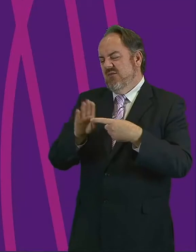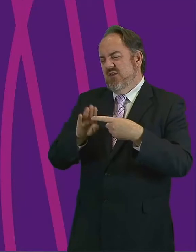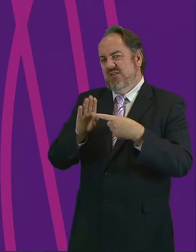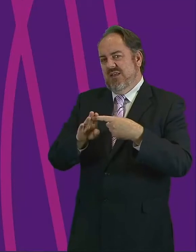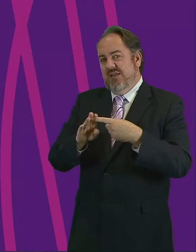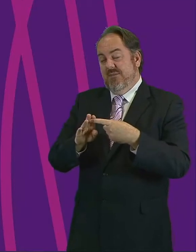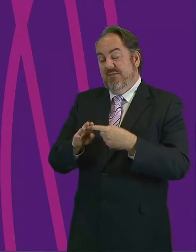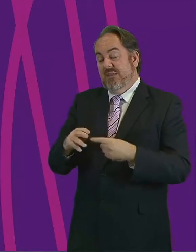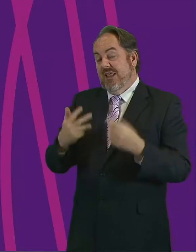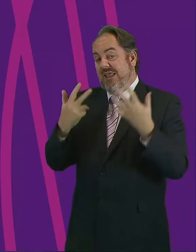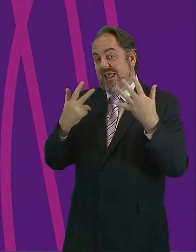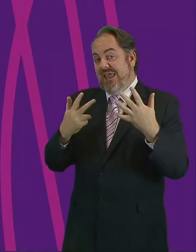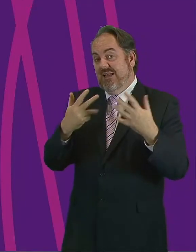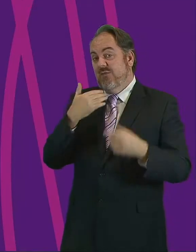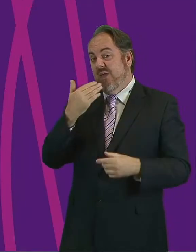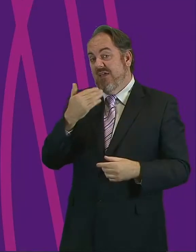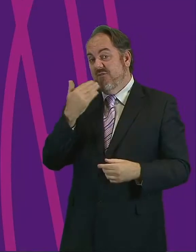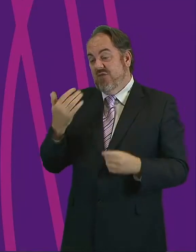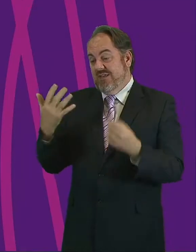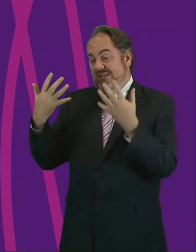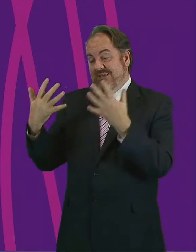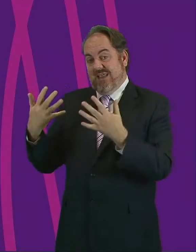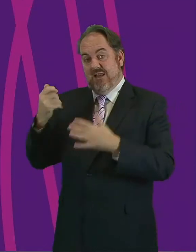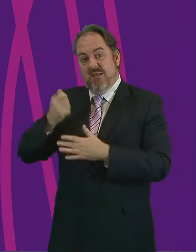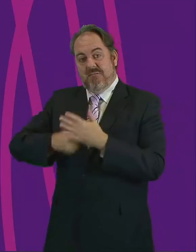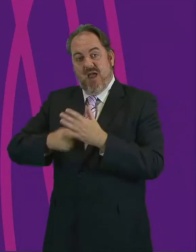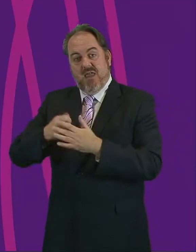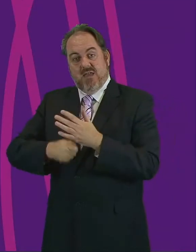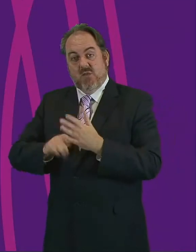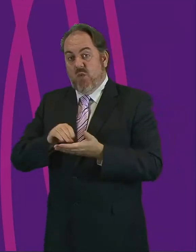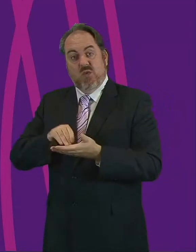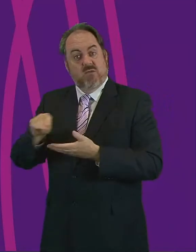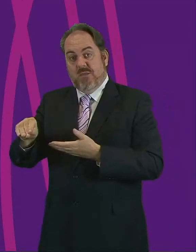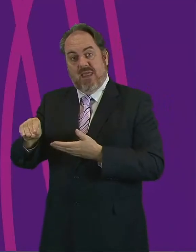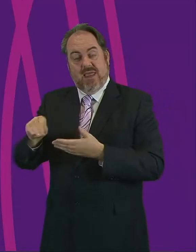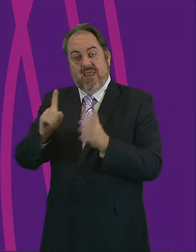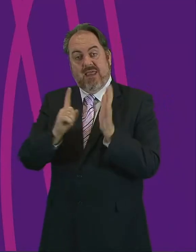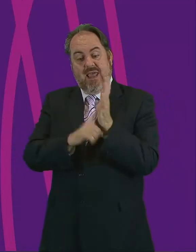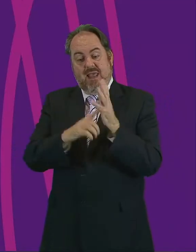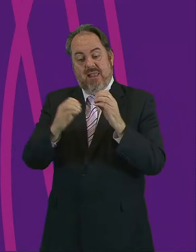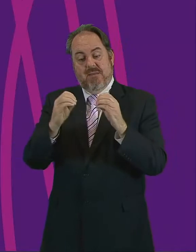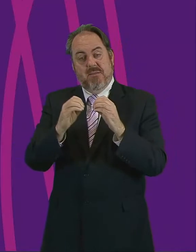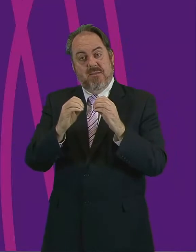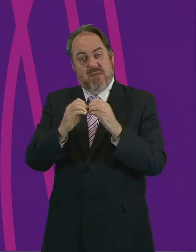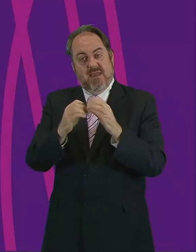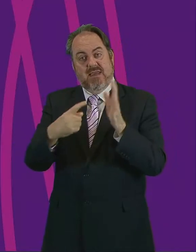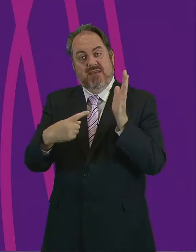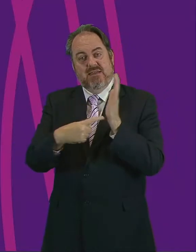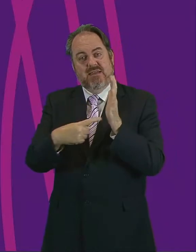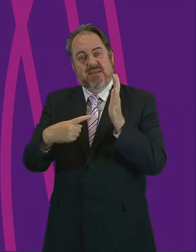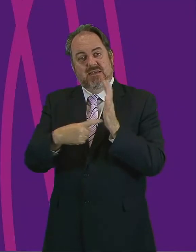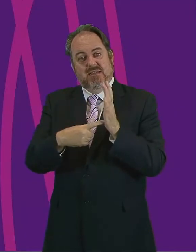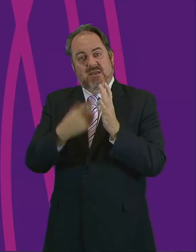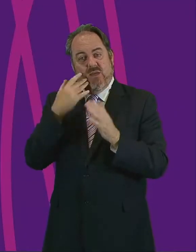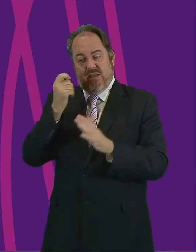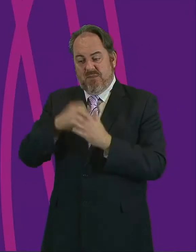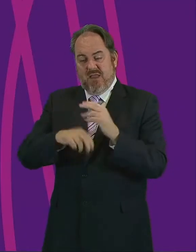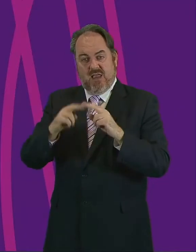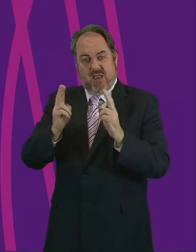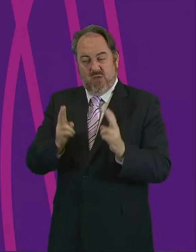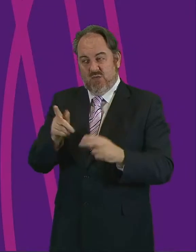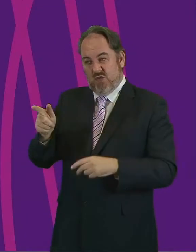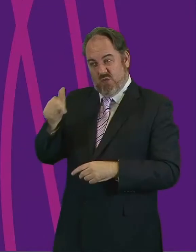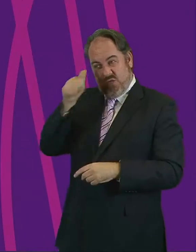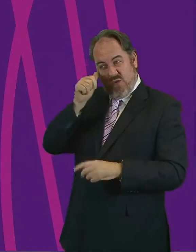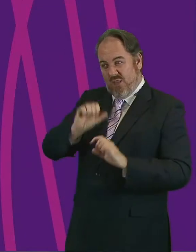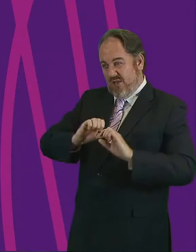of 10 buyers in Scotland will be taken out of paying LBTT. As Donald Cameron will know full